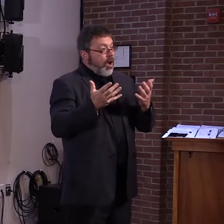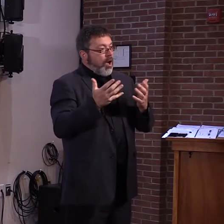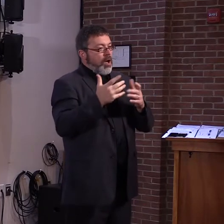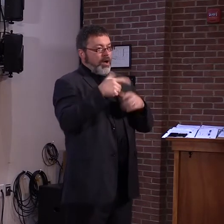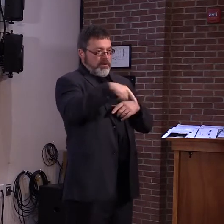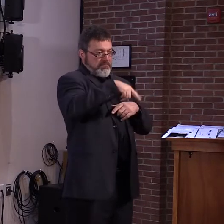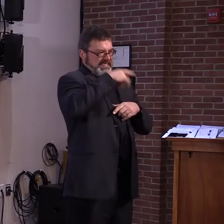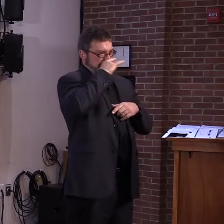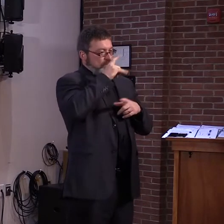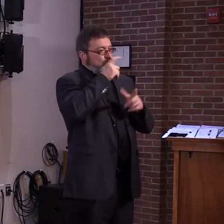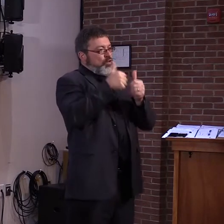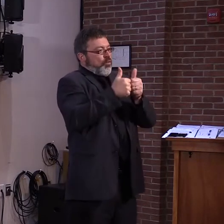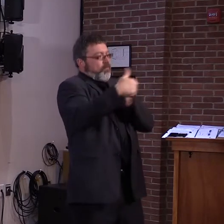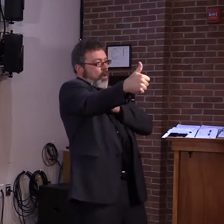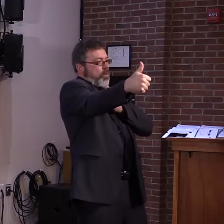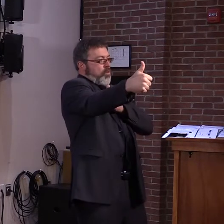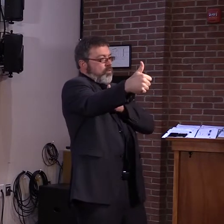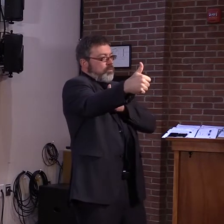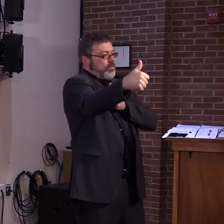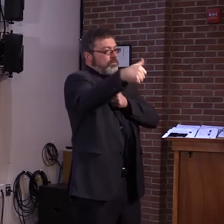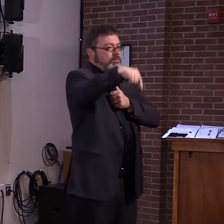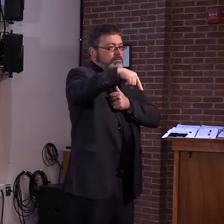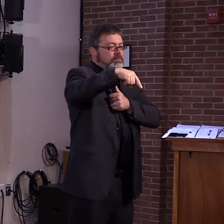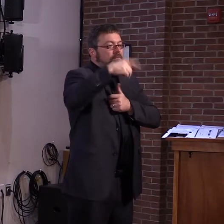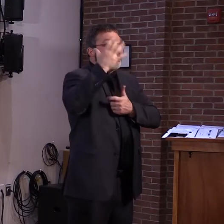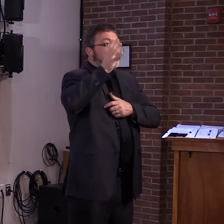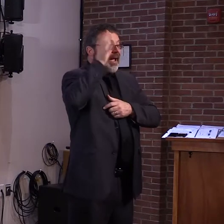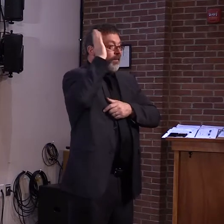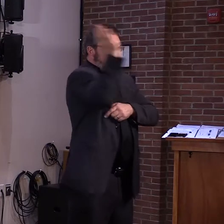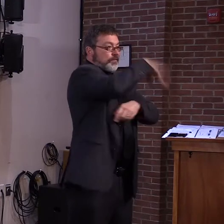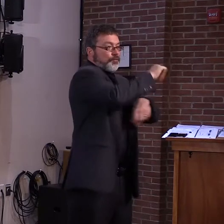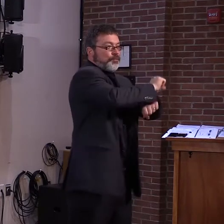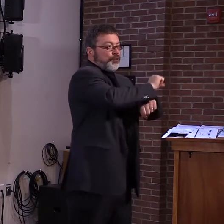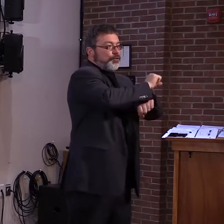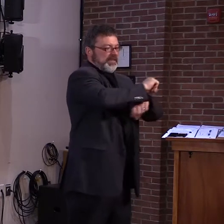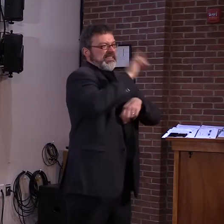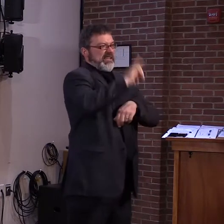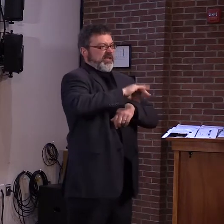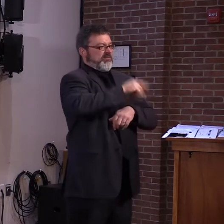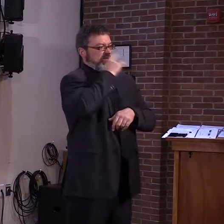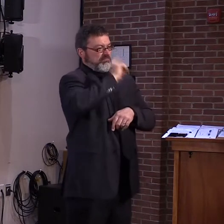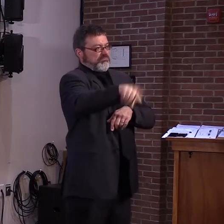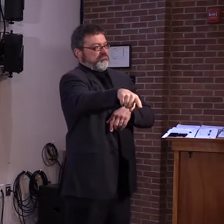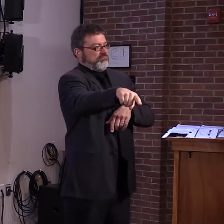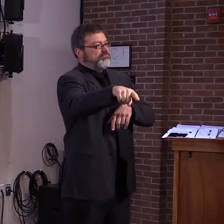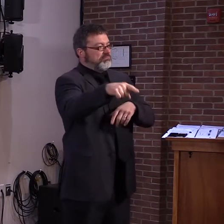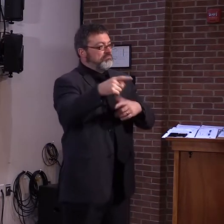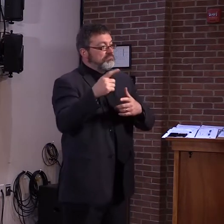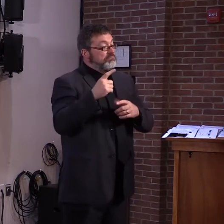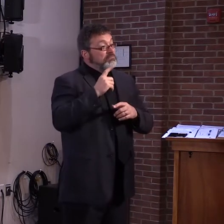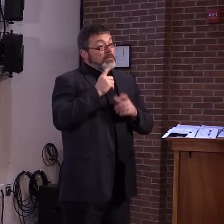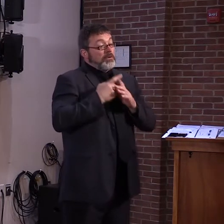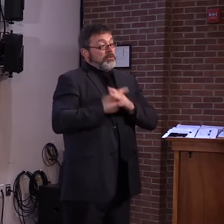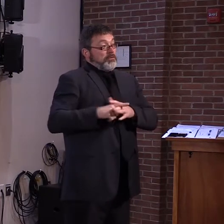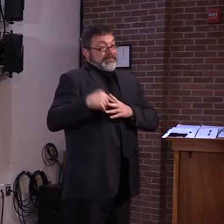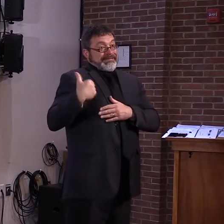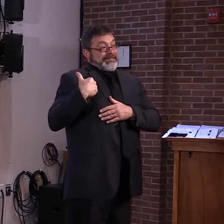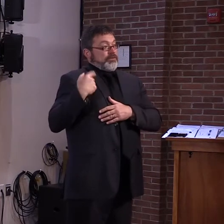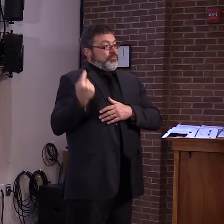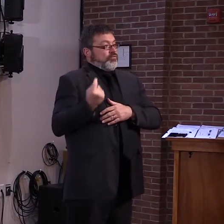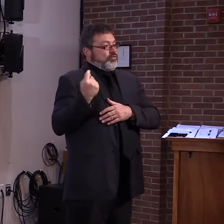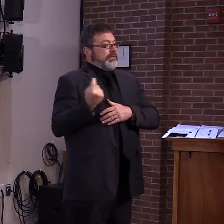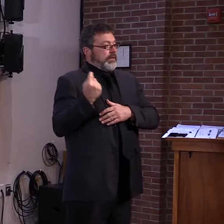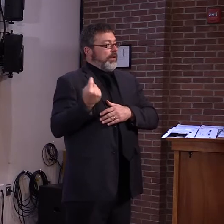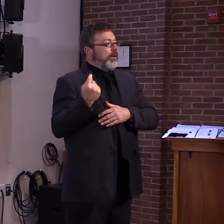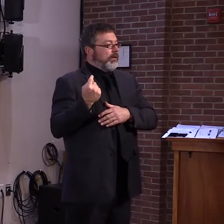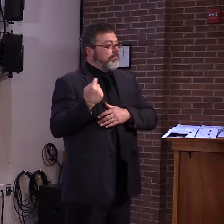days. Since Tuesday, which is the last day I reported on this, we've had more local partners step